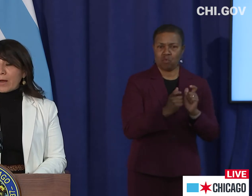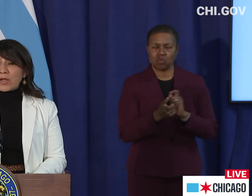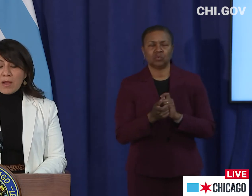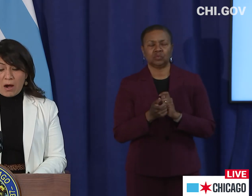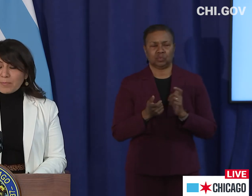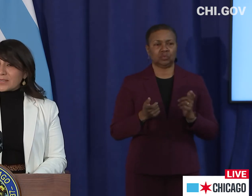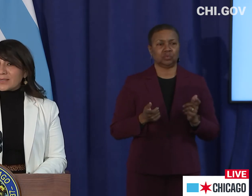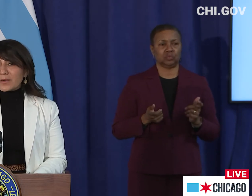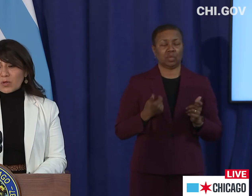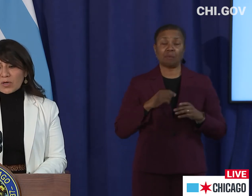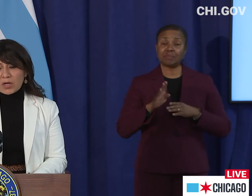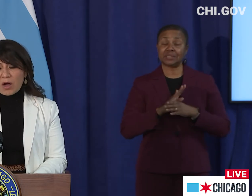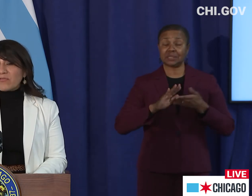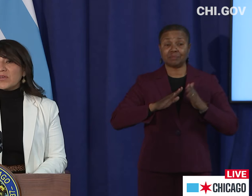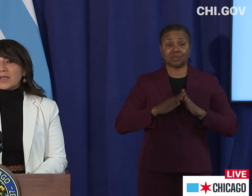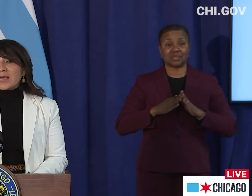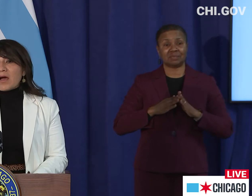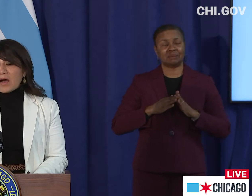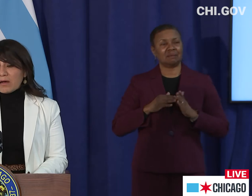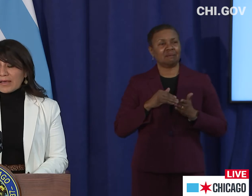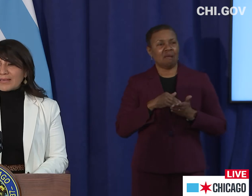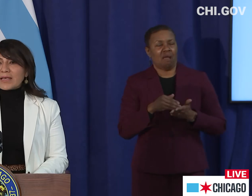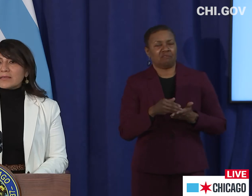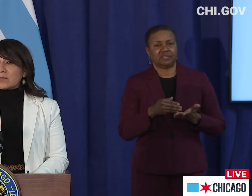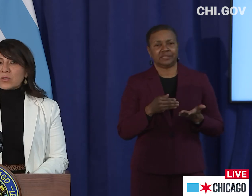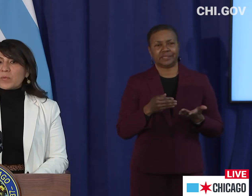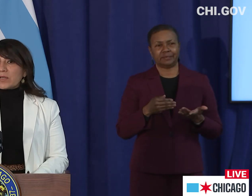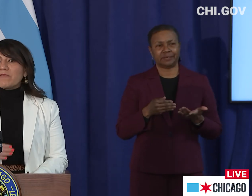have come about. Our business community often